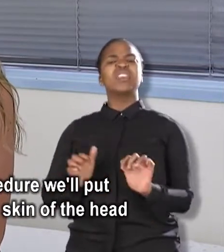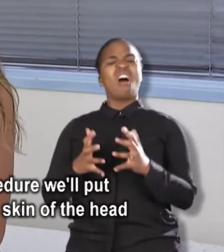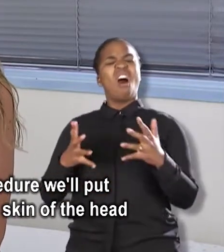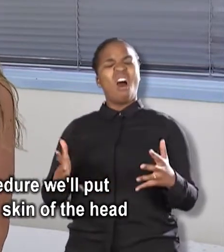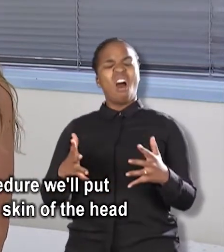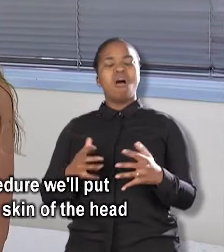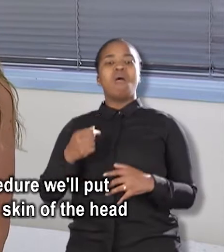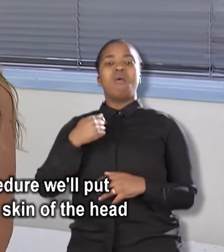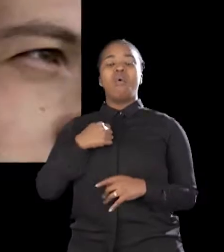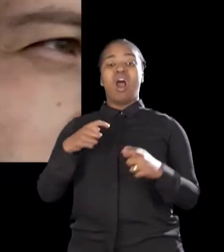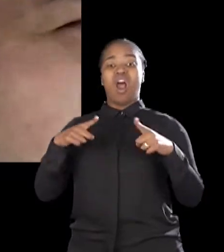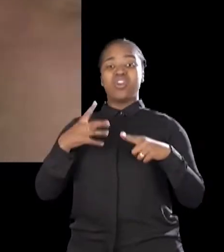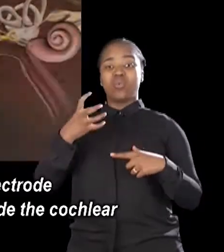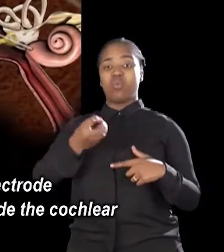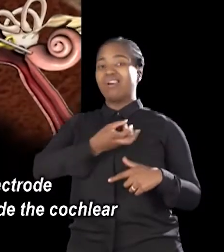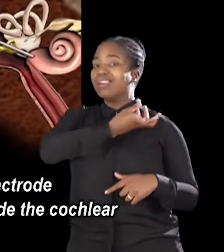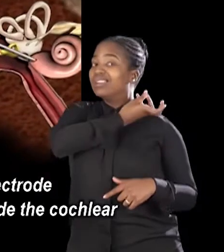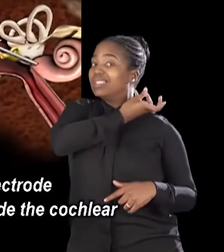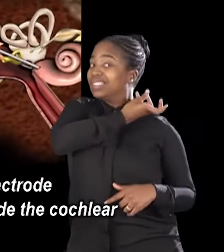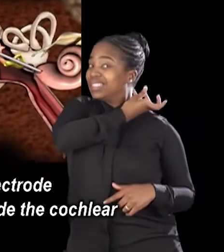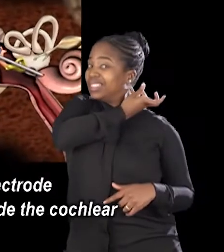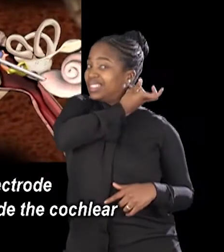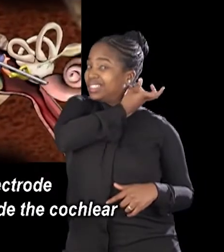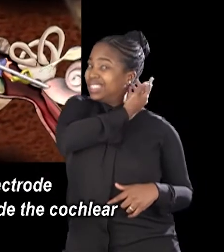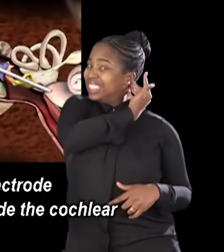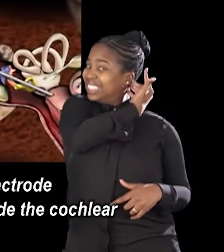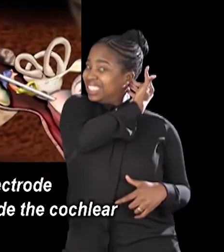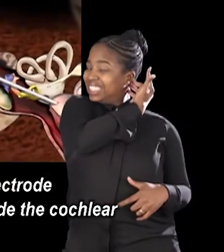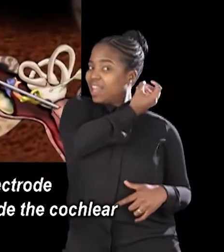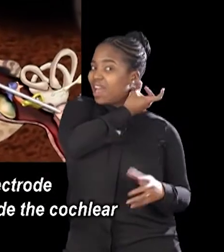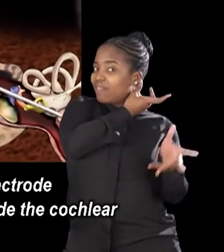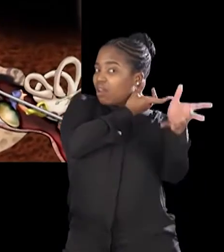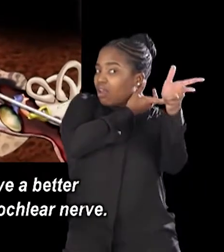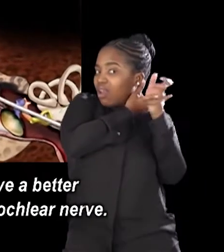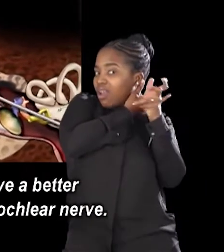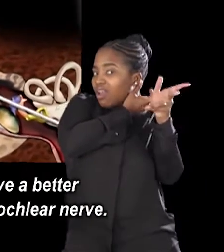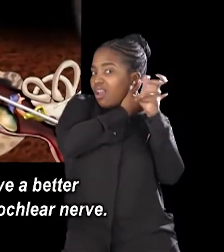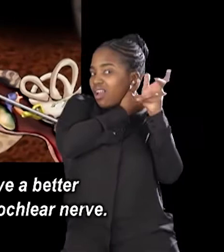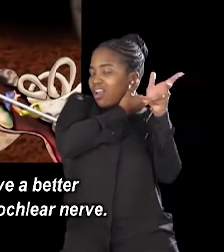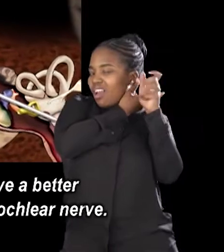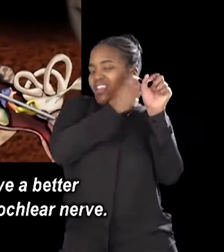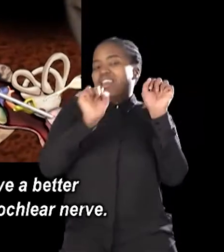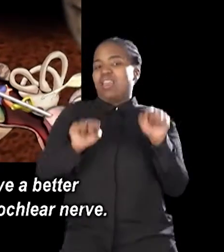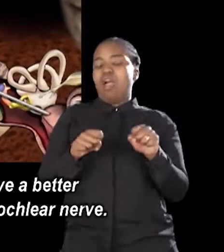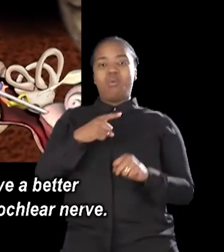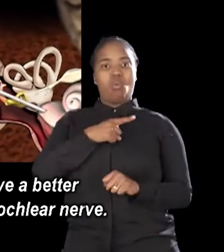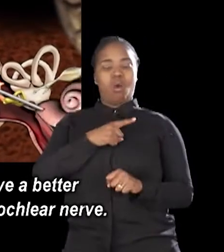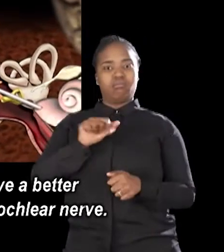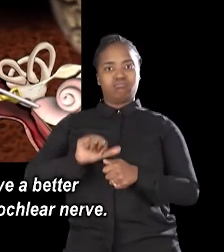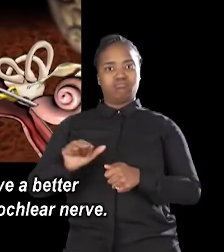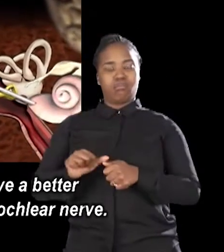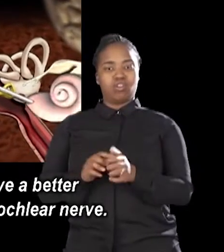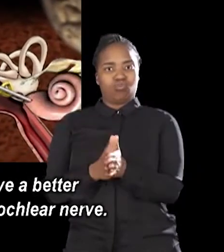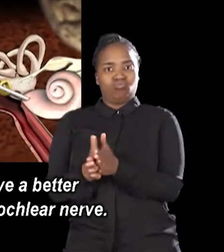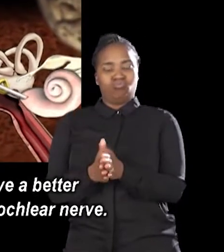means that we'll be putting a device under the skin and an electrode inside the cochlea in order to give a better stimulus to